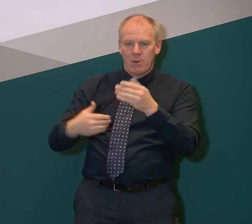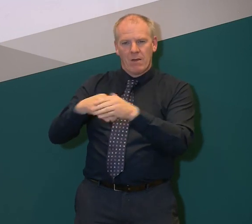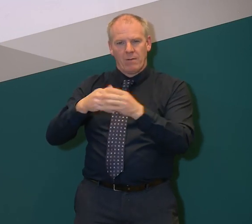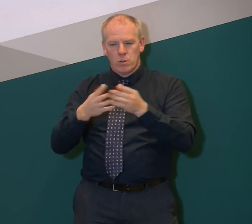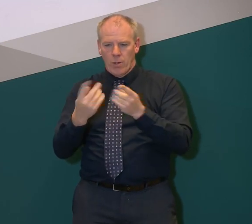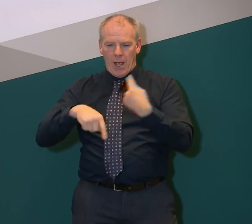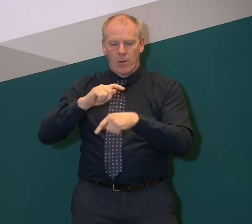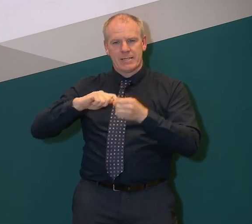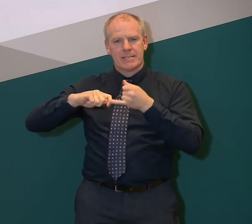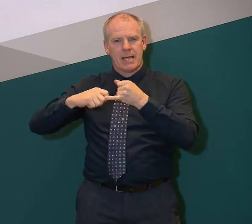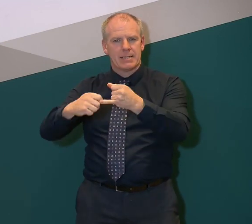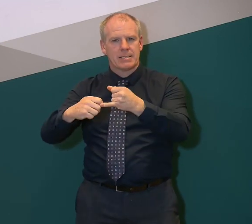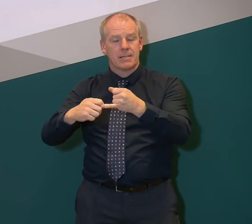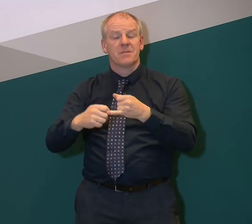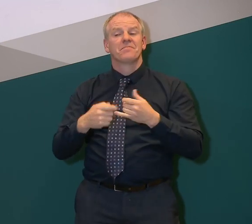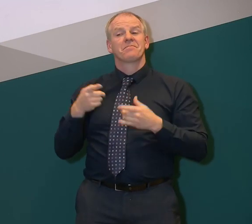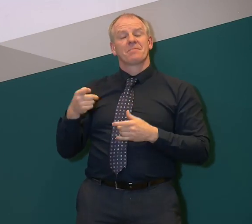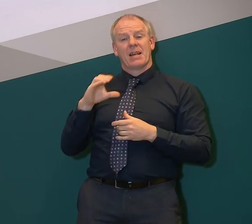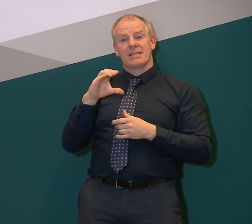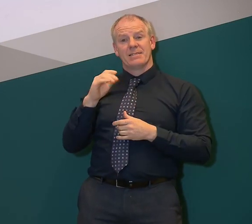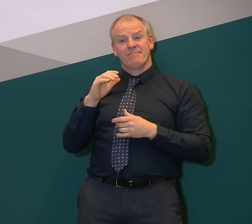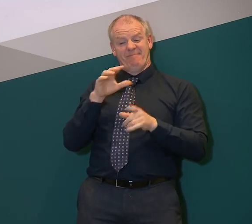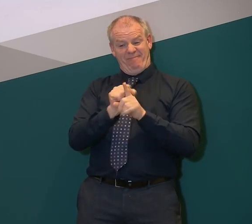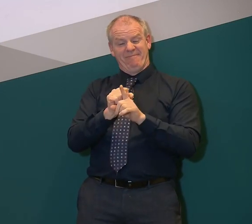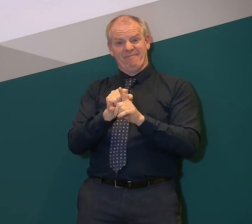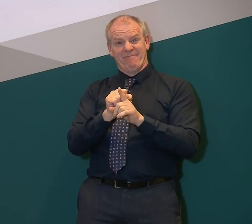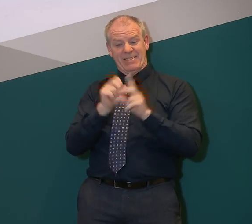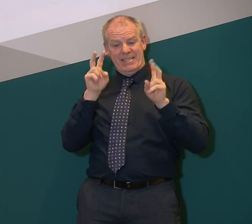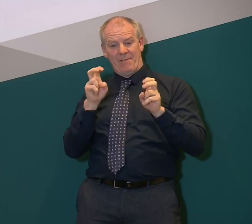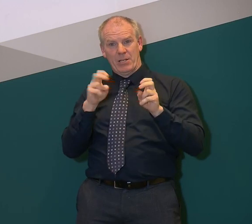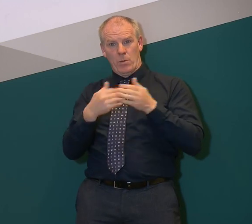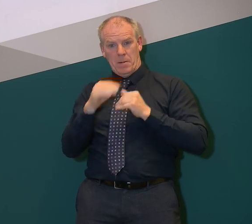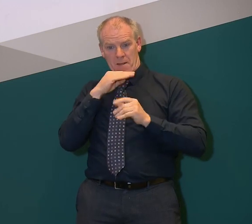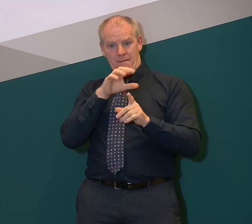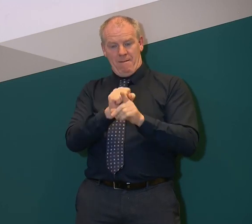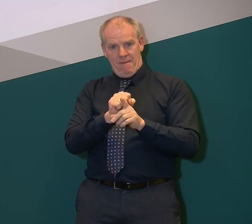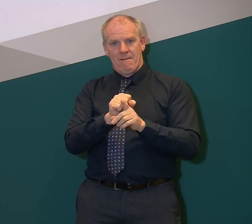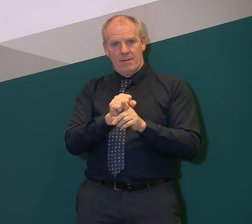We also know that since the case definition changed and became tighter, that the number of people being